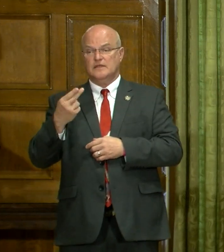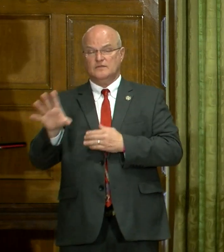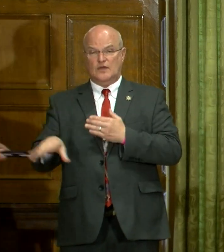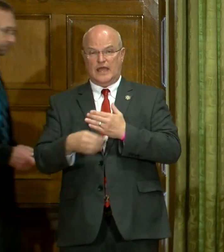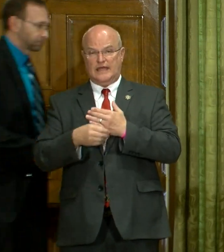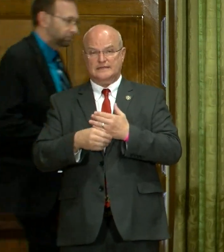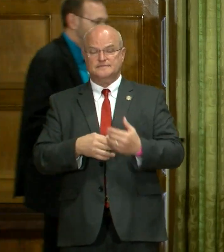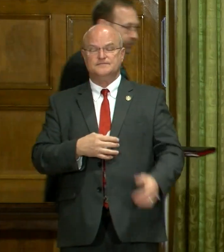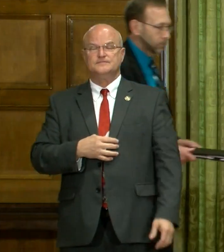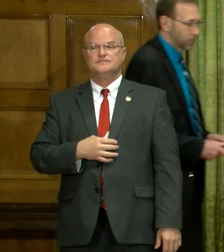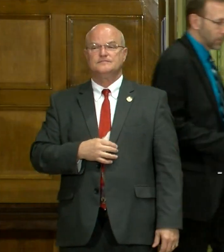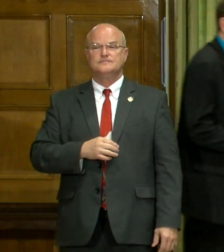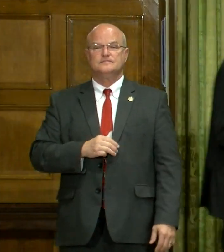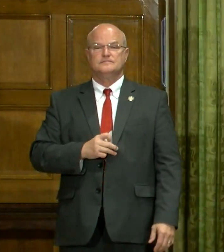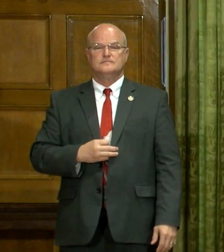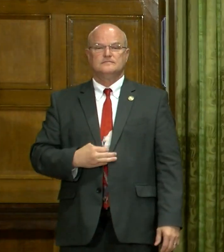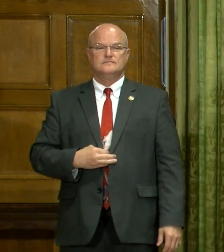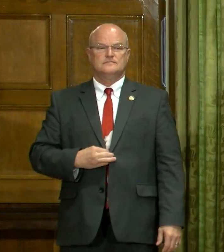that?